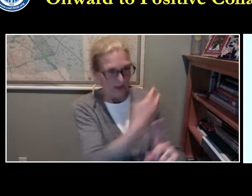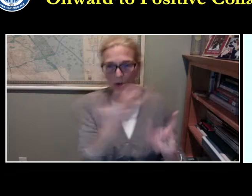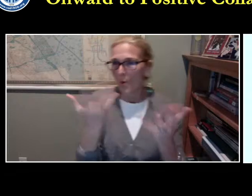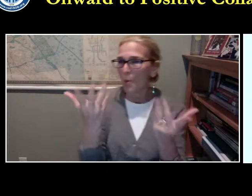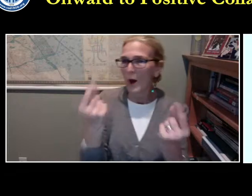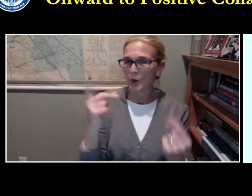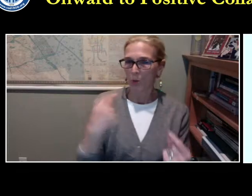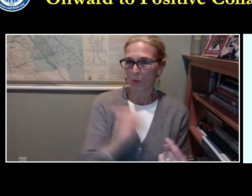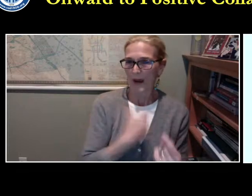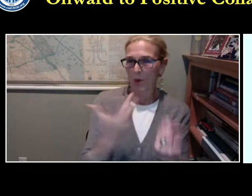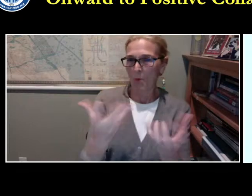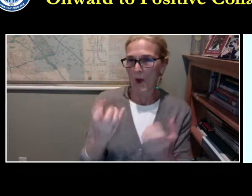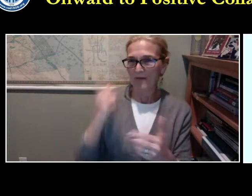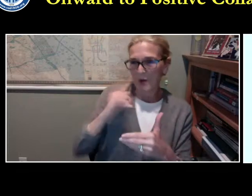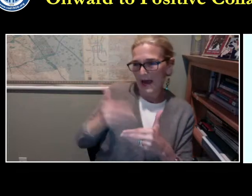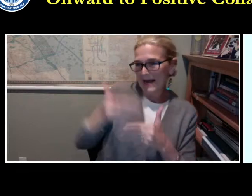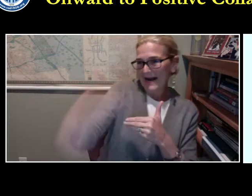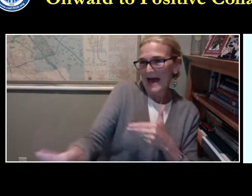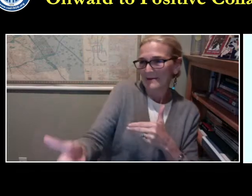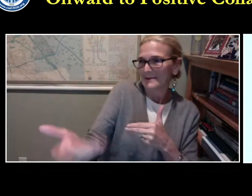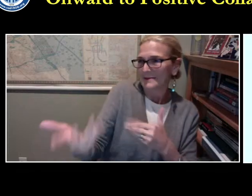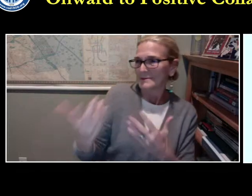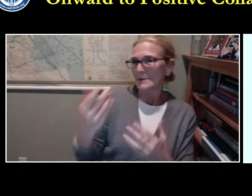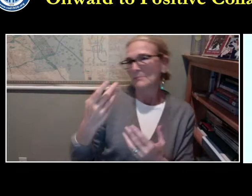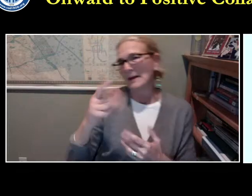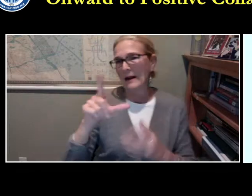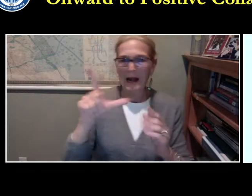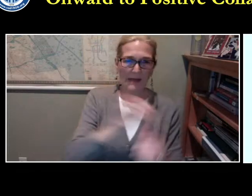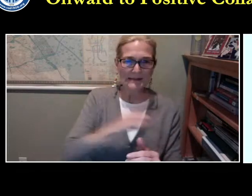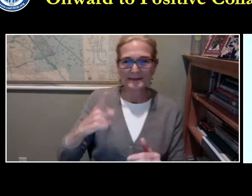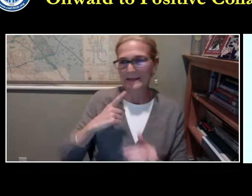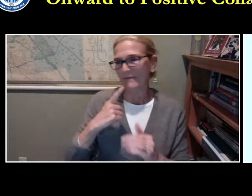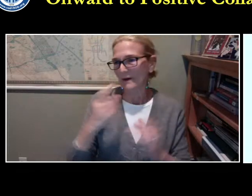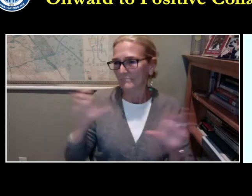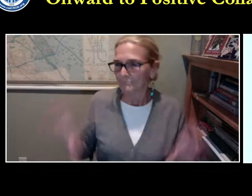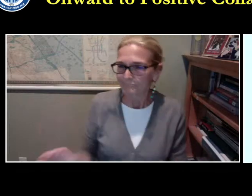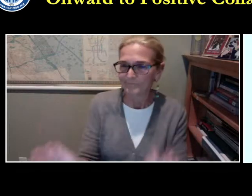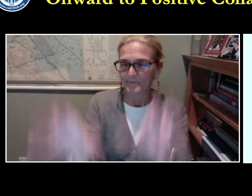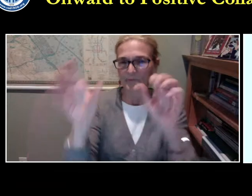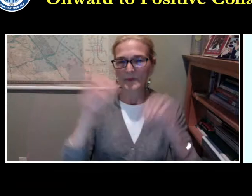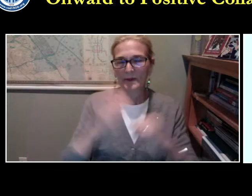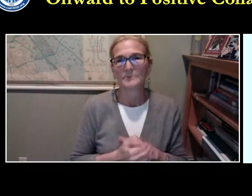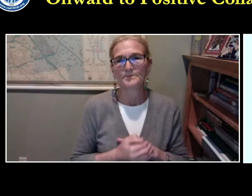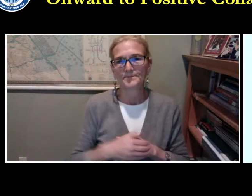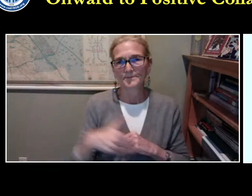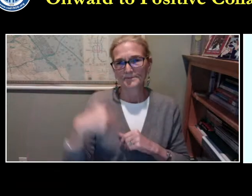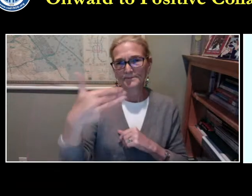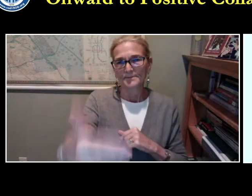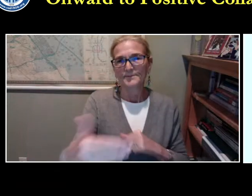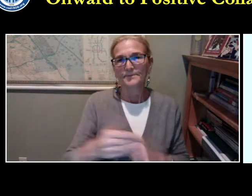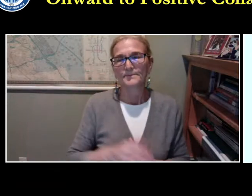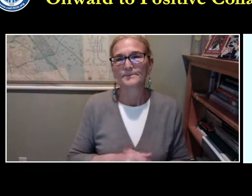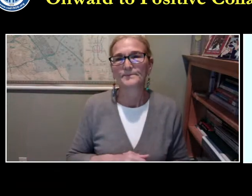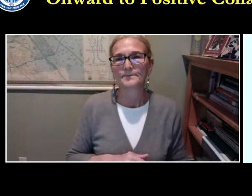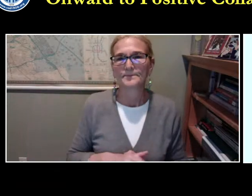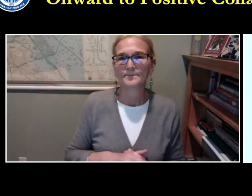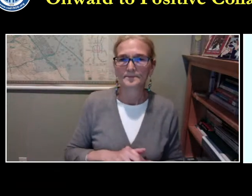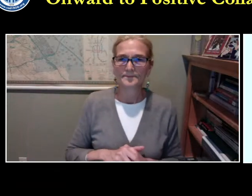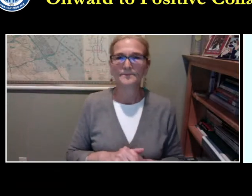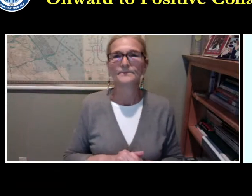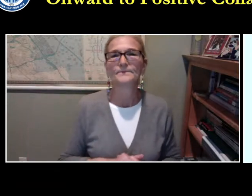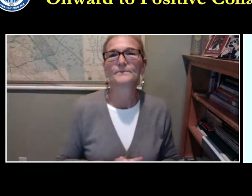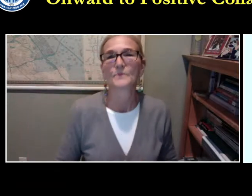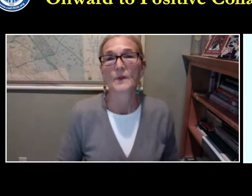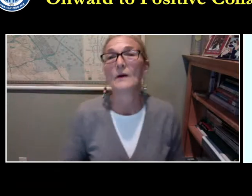discuss what to do as a result of AB 2072. We were able to defeat this bill, but what did we want to do